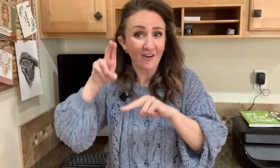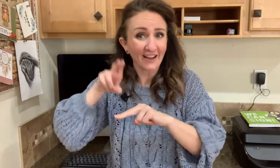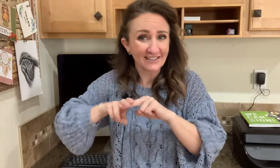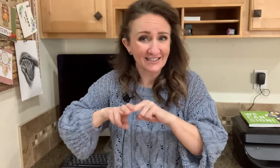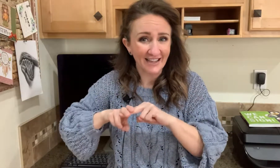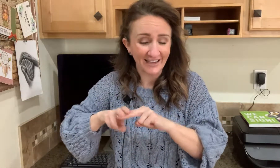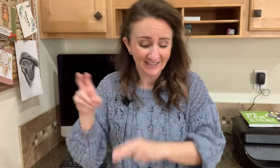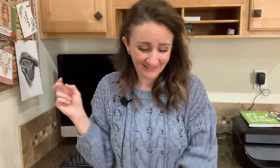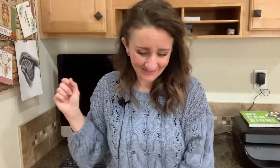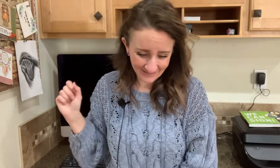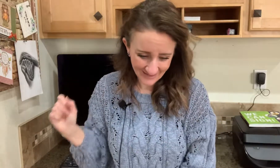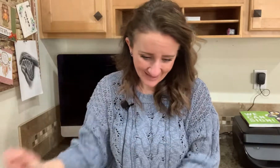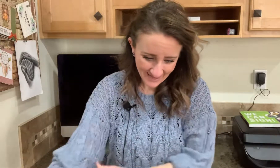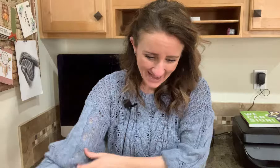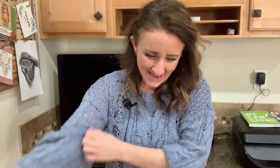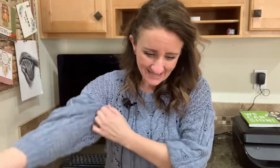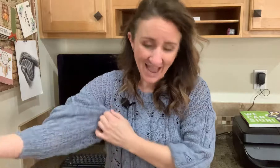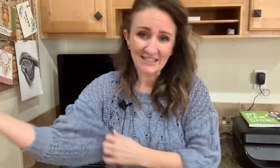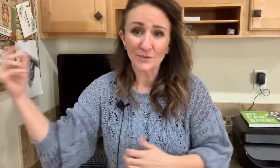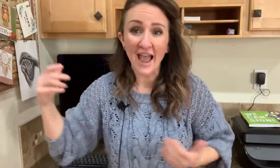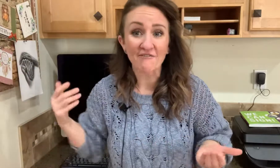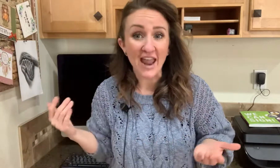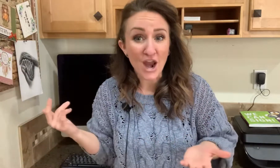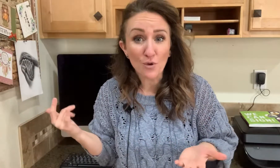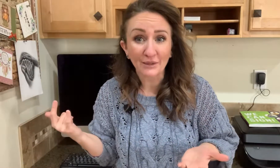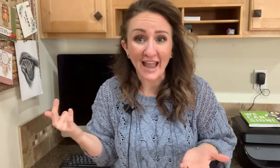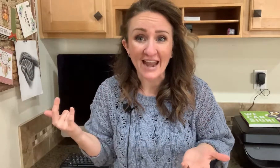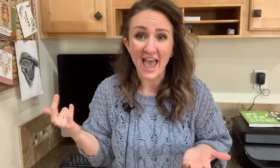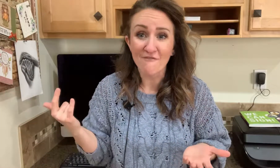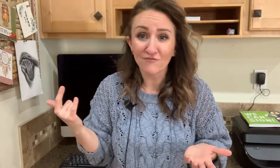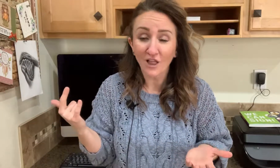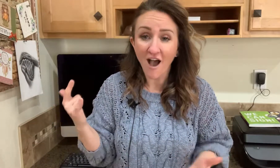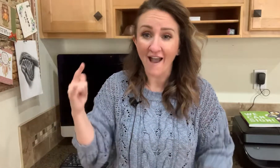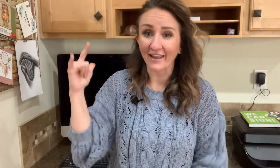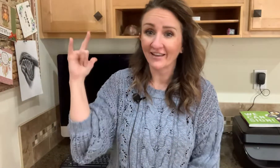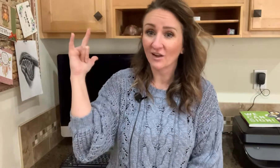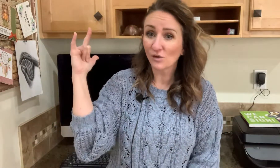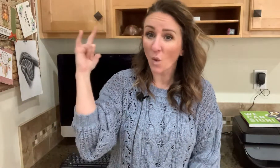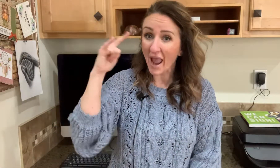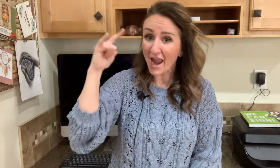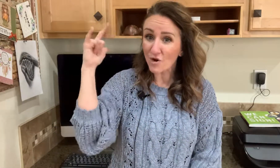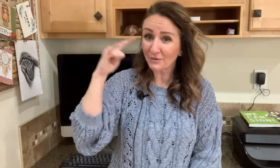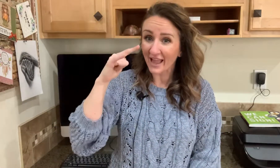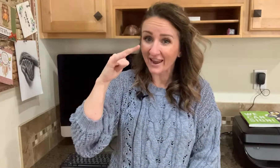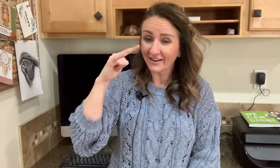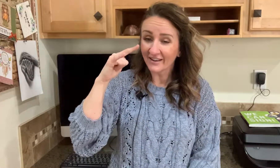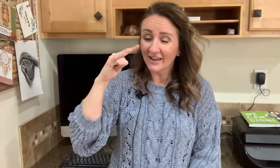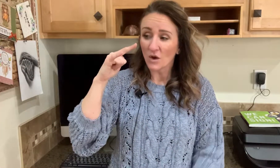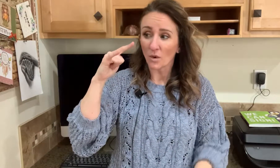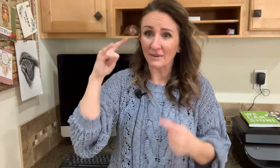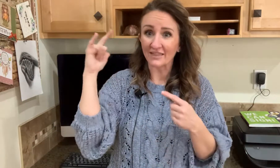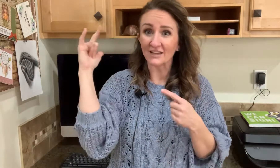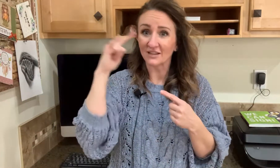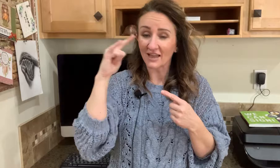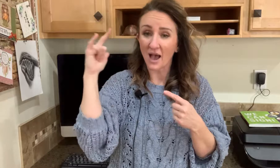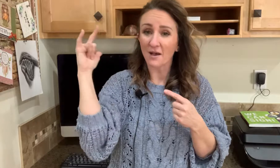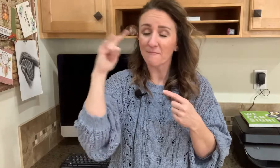and sit. Next we have airplane and fly. So airplane would be the